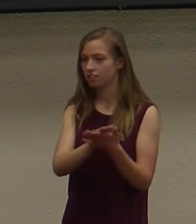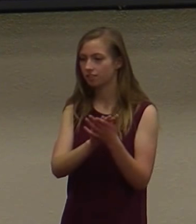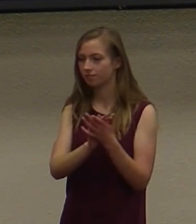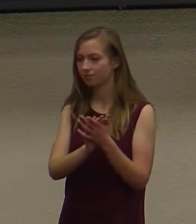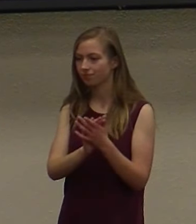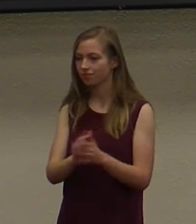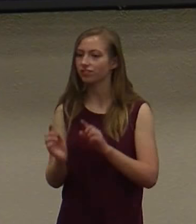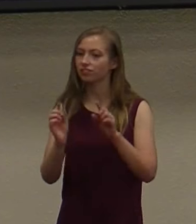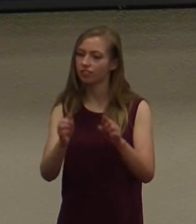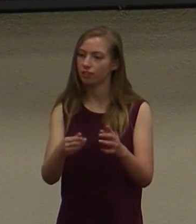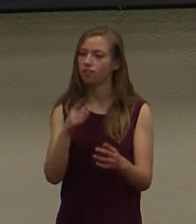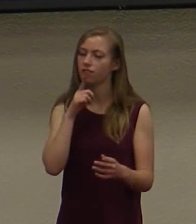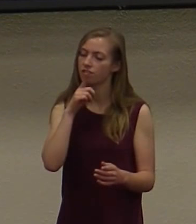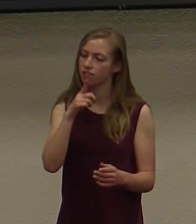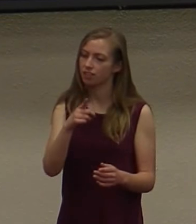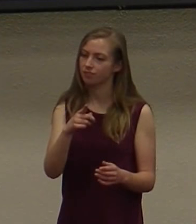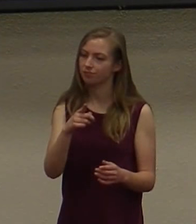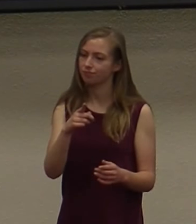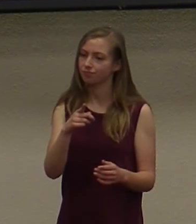very